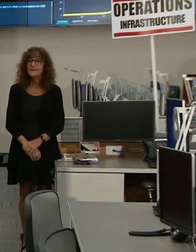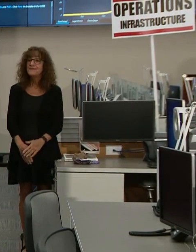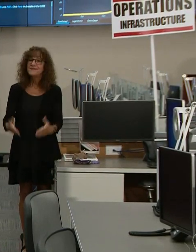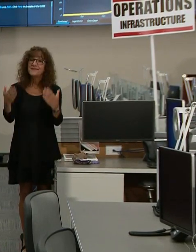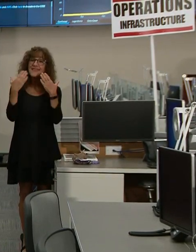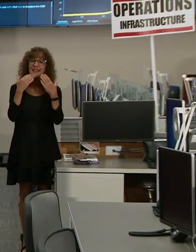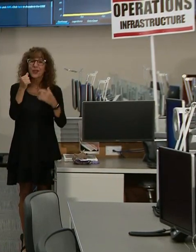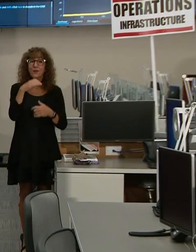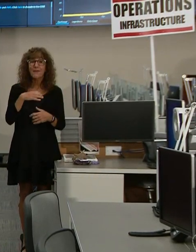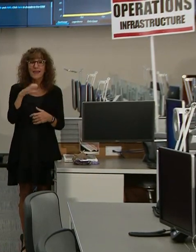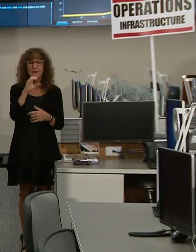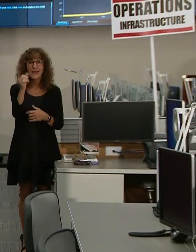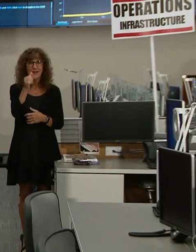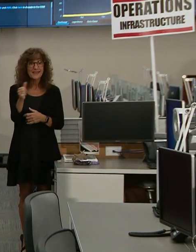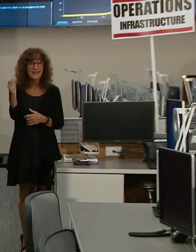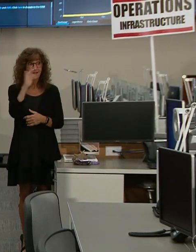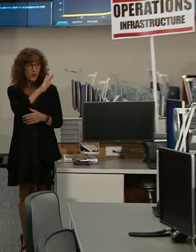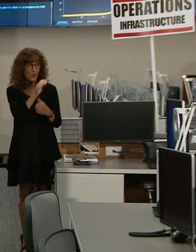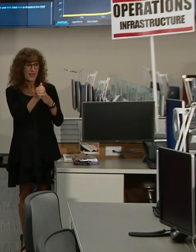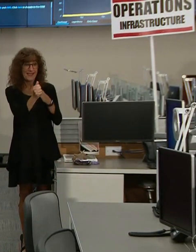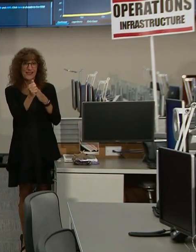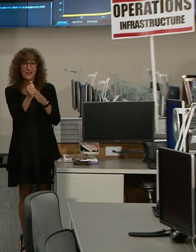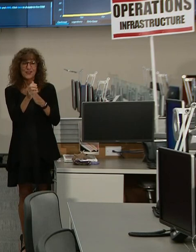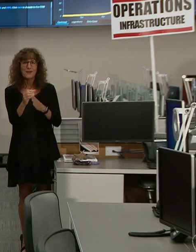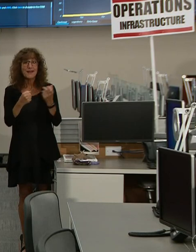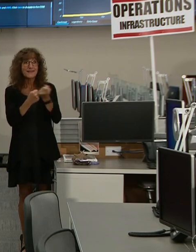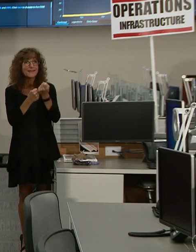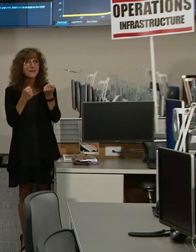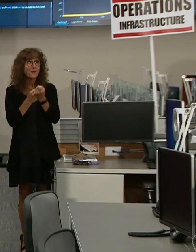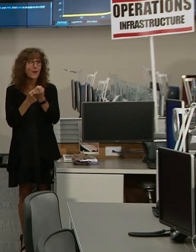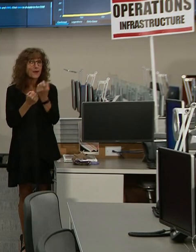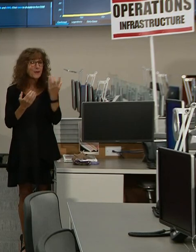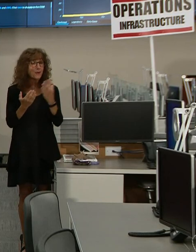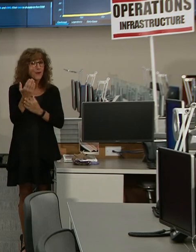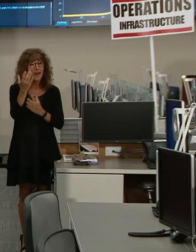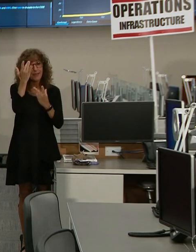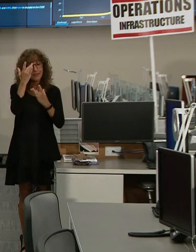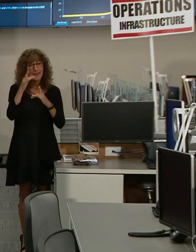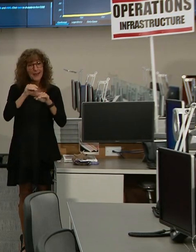Thank you, Madam County Exec, for your leadership and support throughout this pandemic.